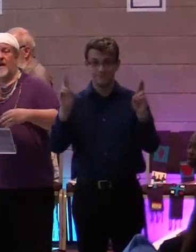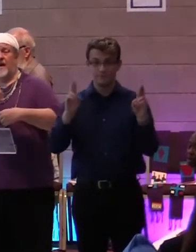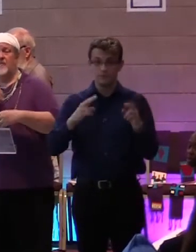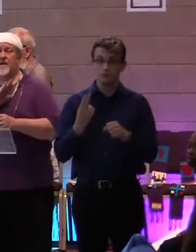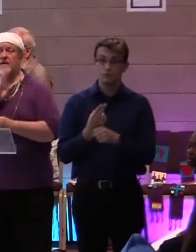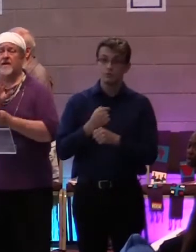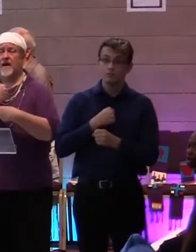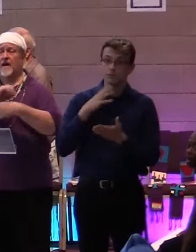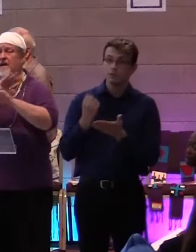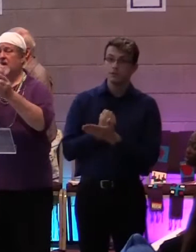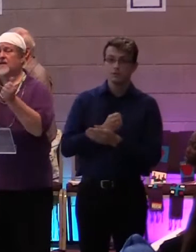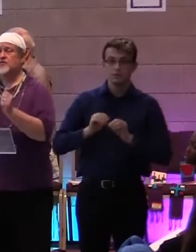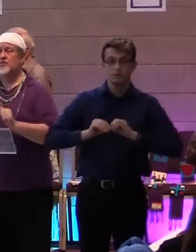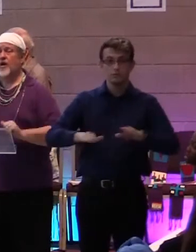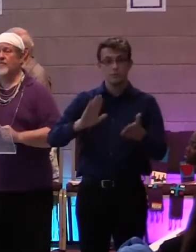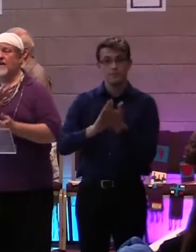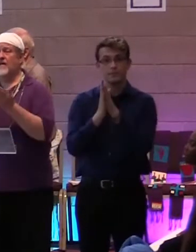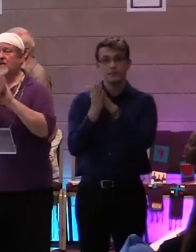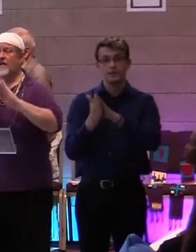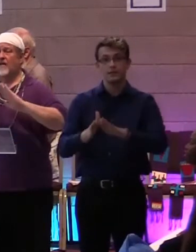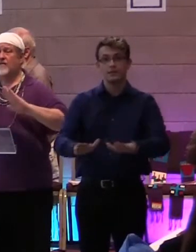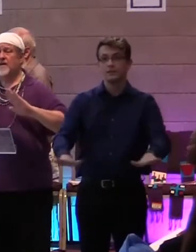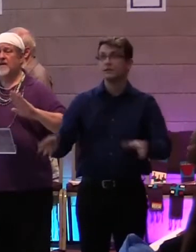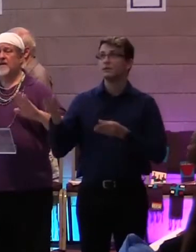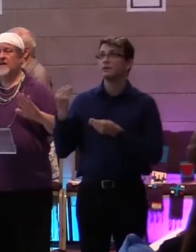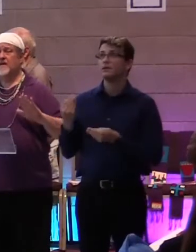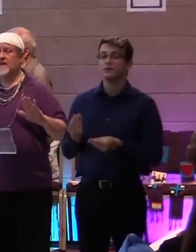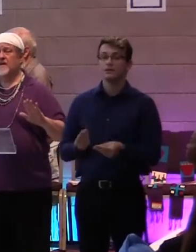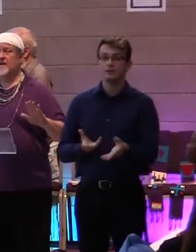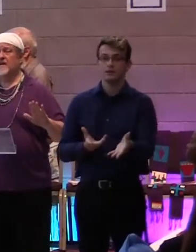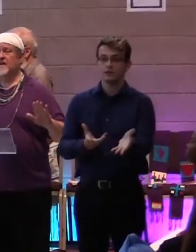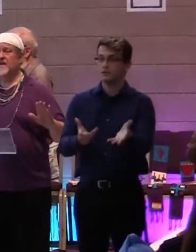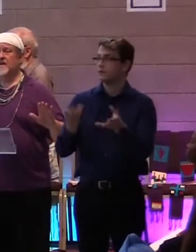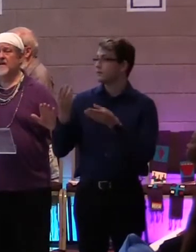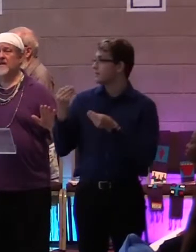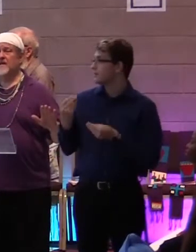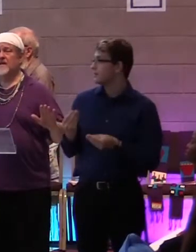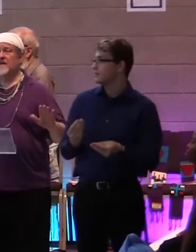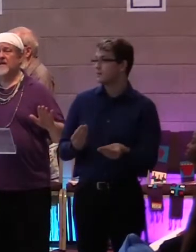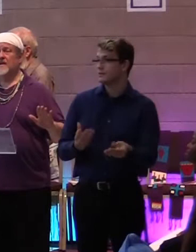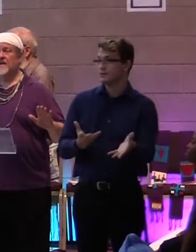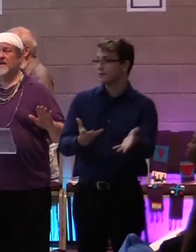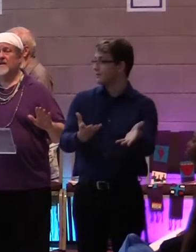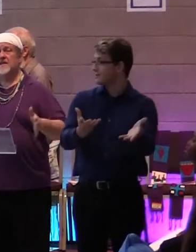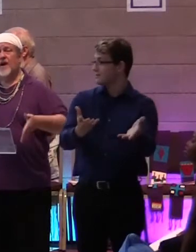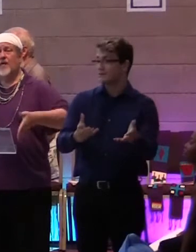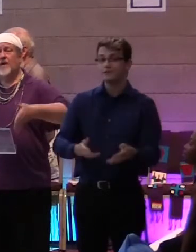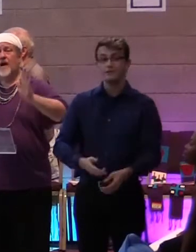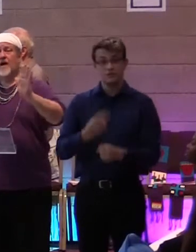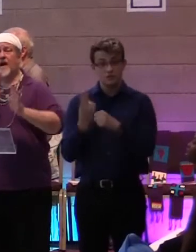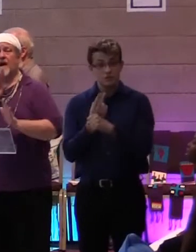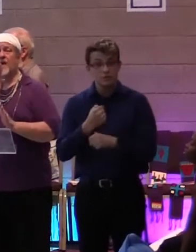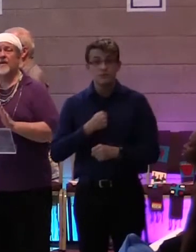May I be an instrument of May I be an instrument of